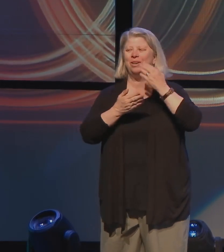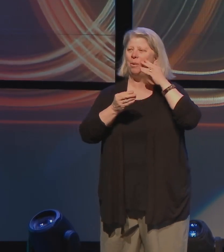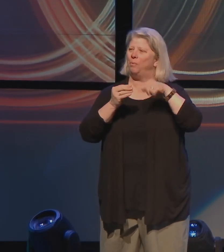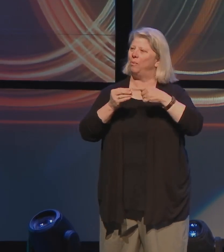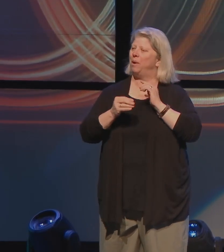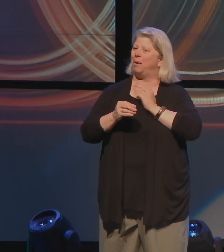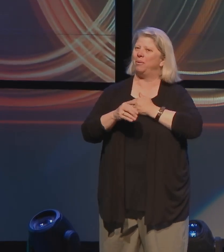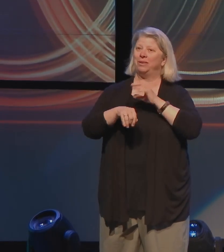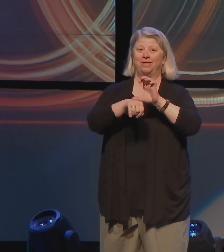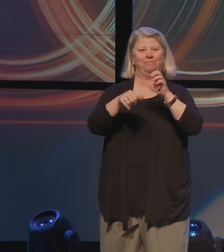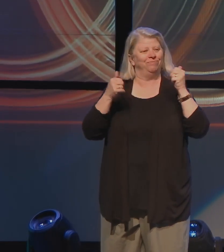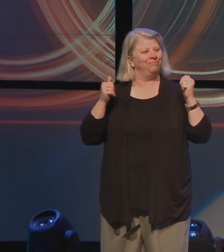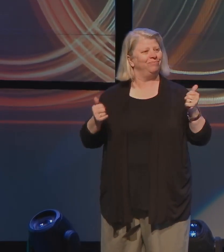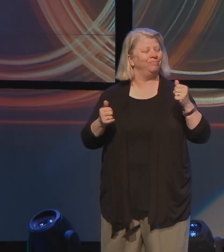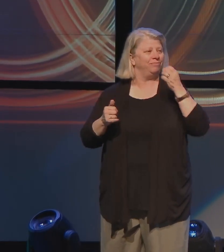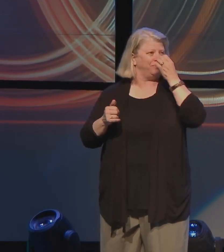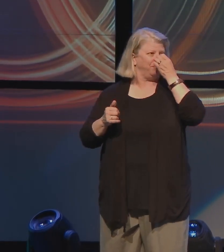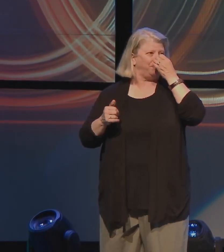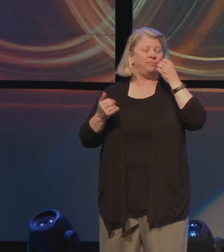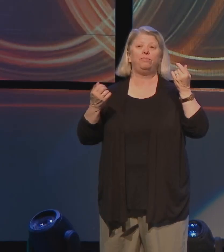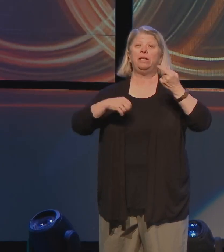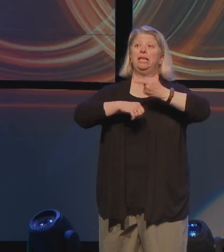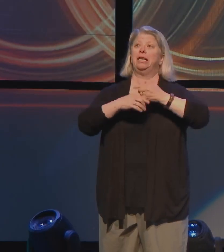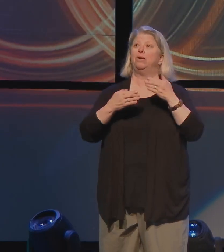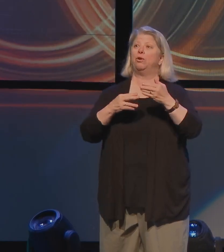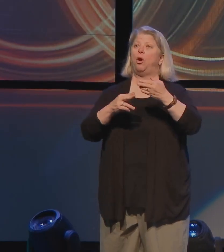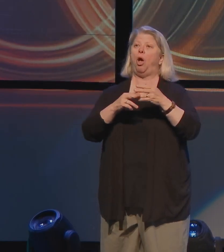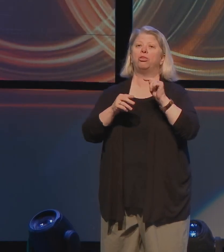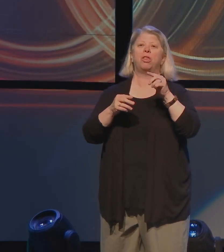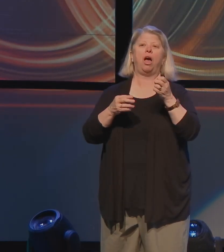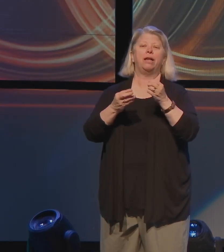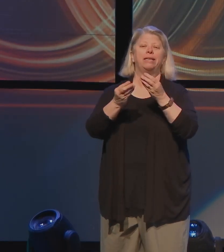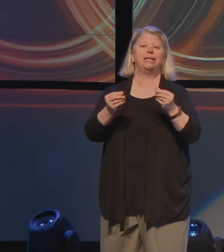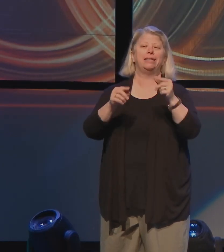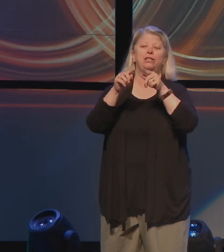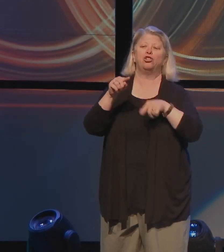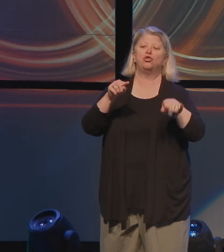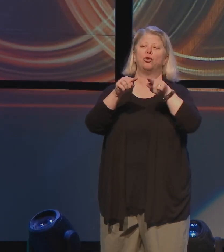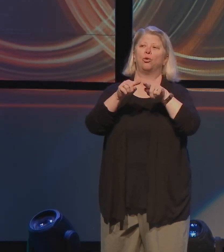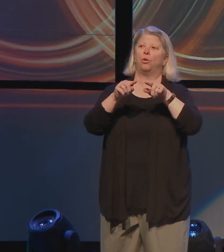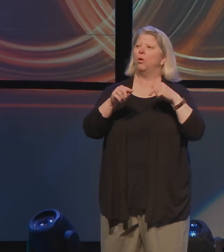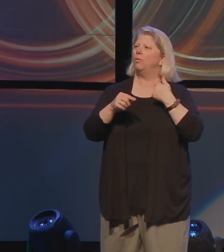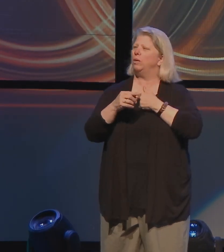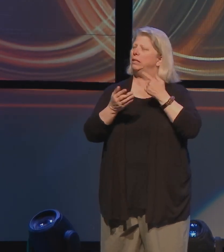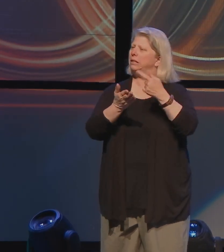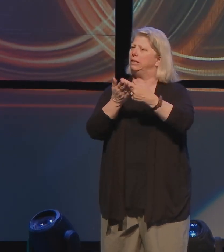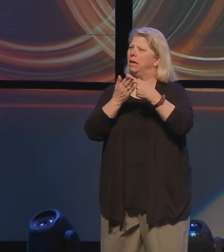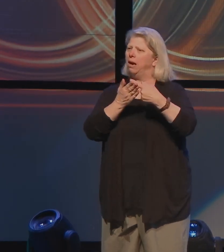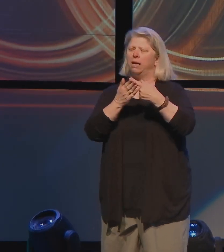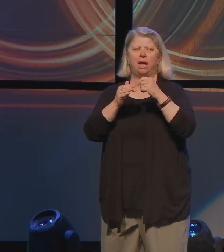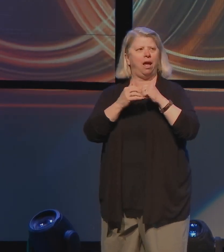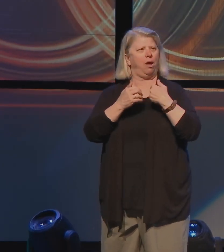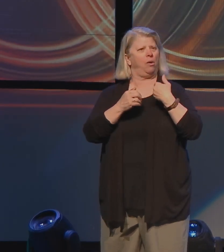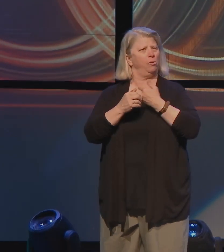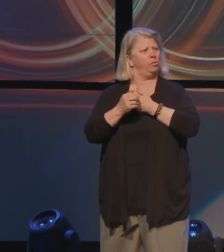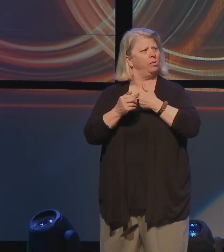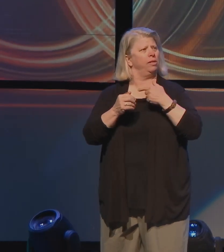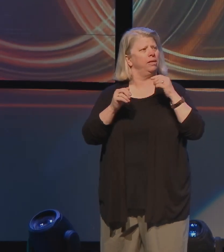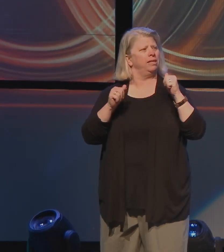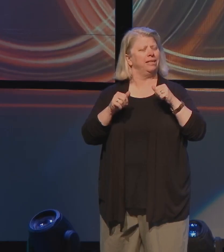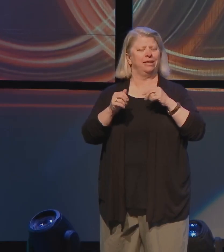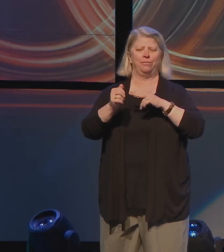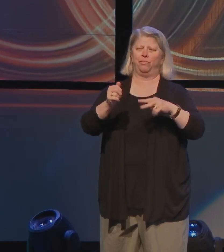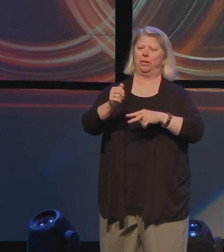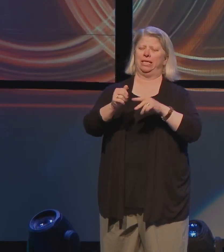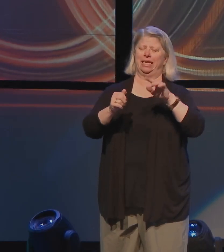more about our church. All right. But we're in this series called The Healing Circle. And we're going to be talking about how can we bridge kind of